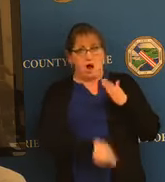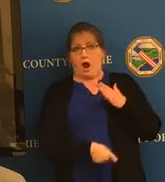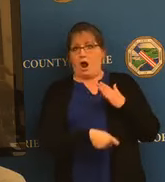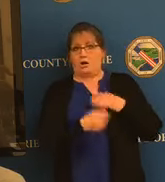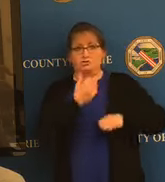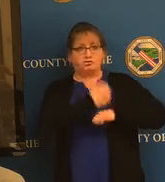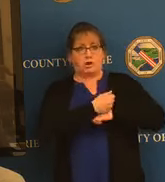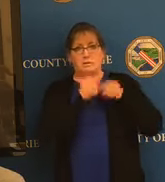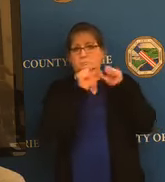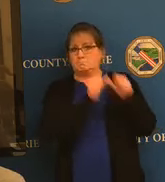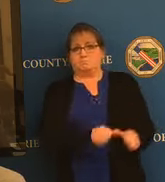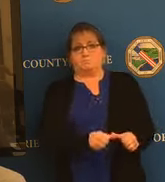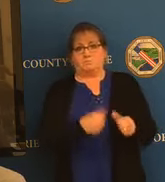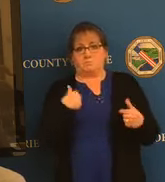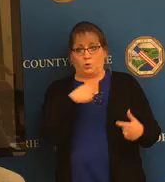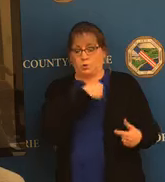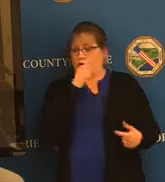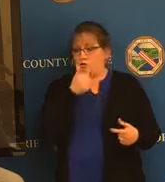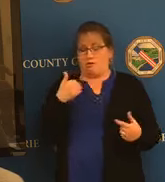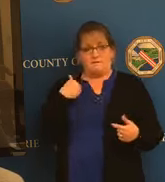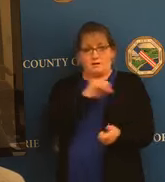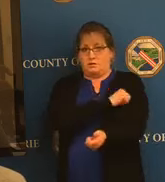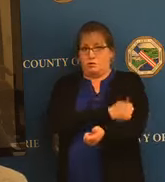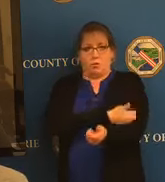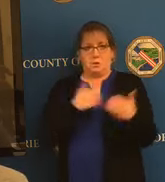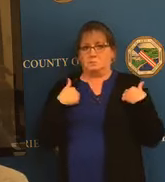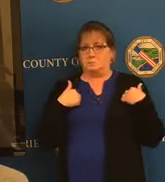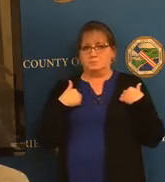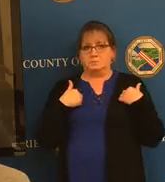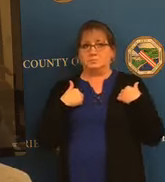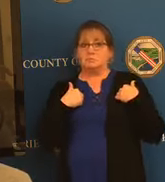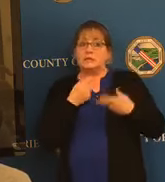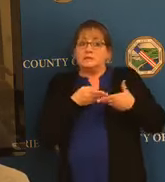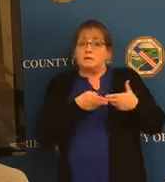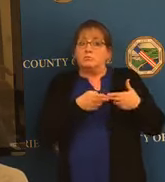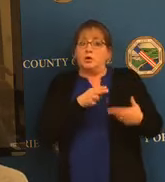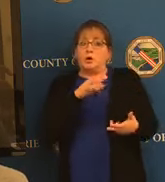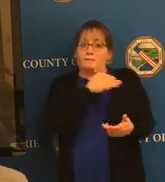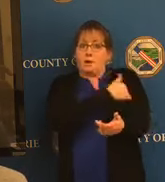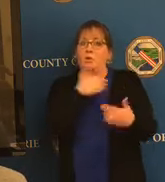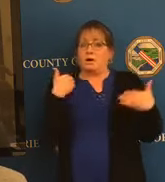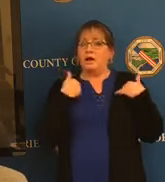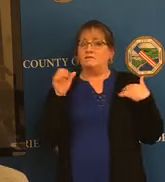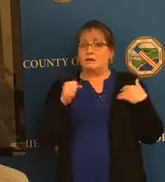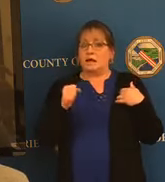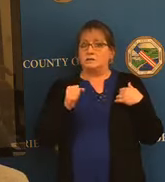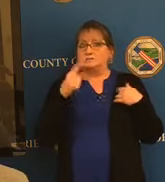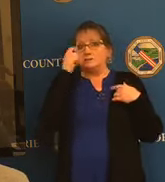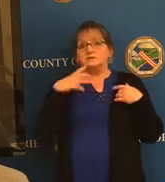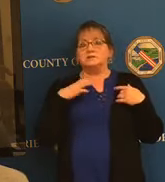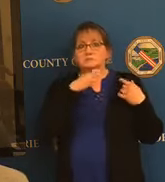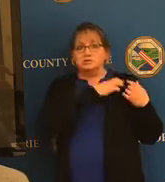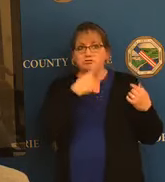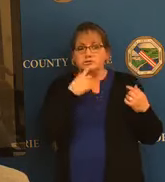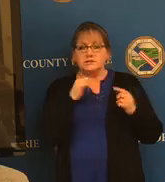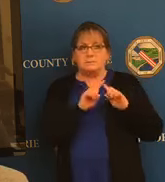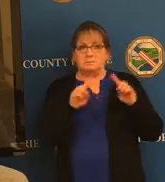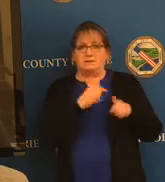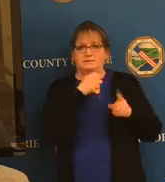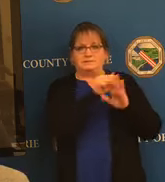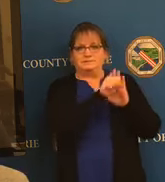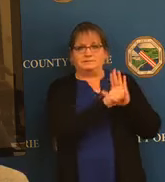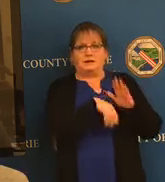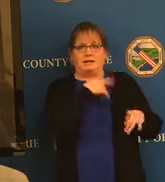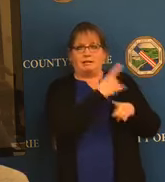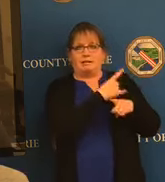them down. We don't. We don't have that power. We have temporary power to shut them down under the commissioner's order. It's up to the State Liquor Authority